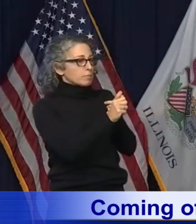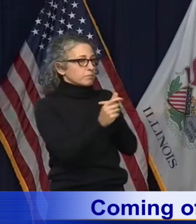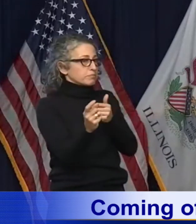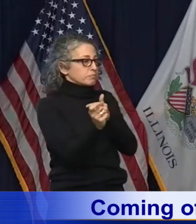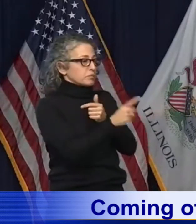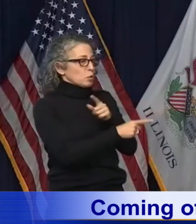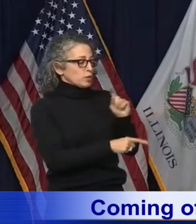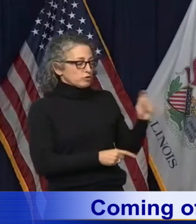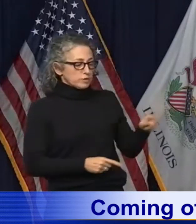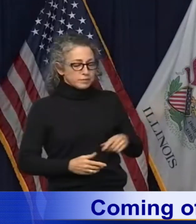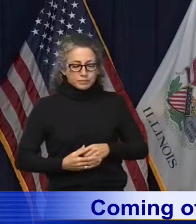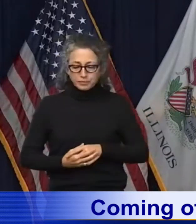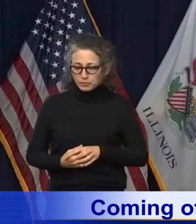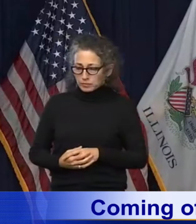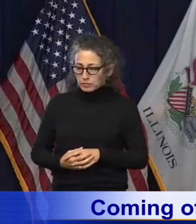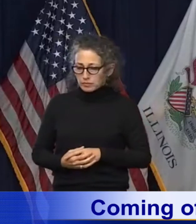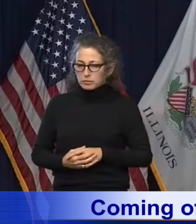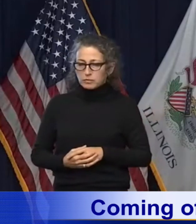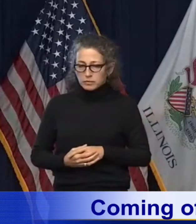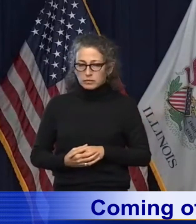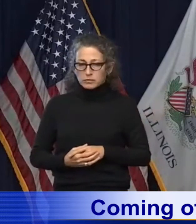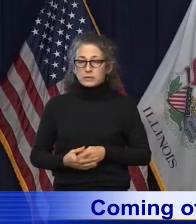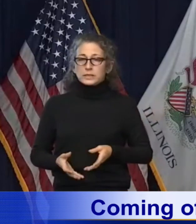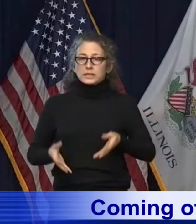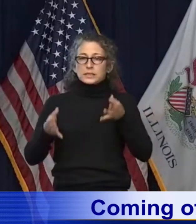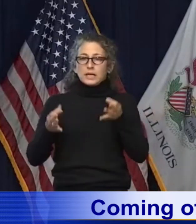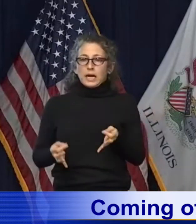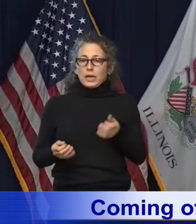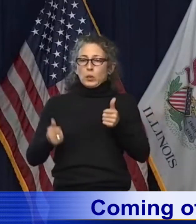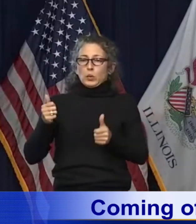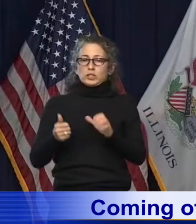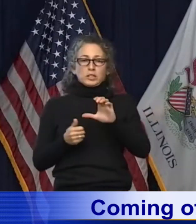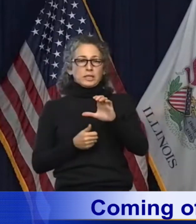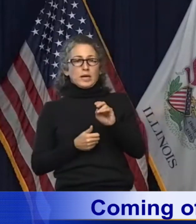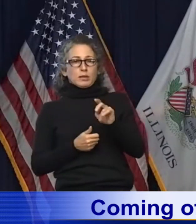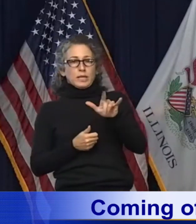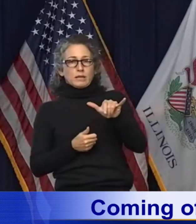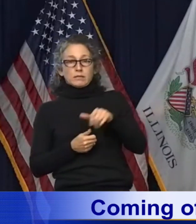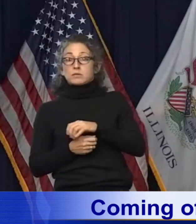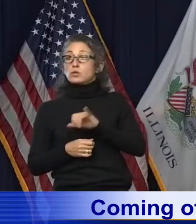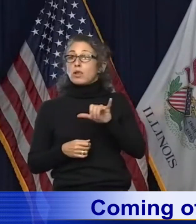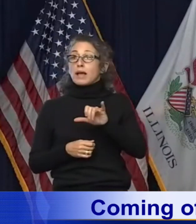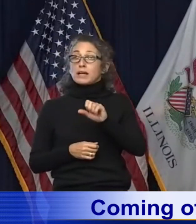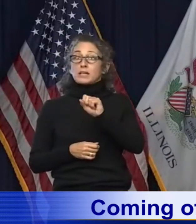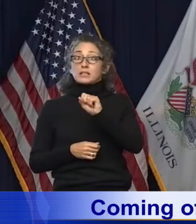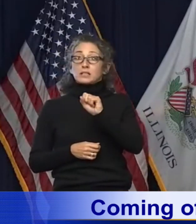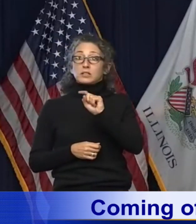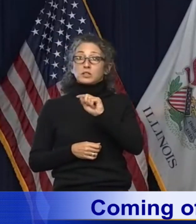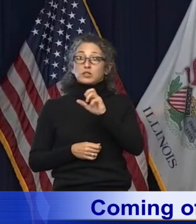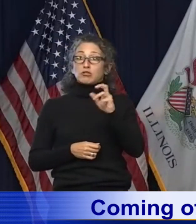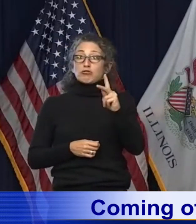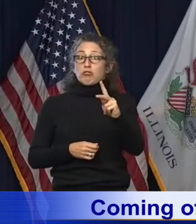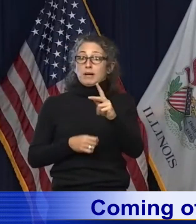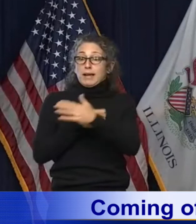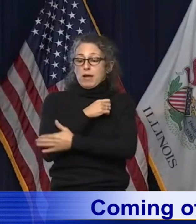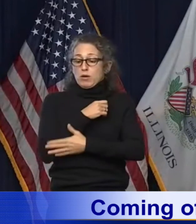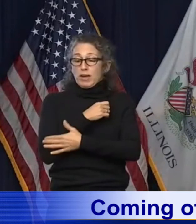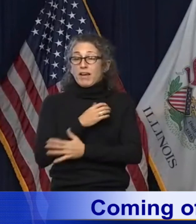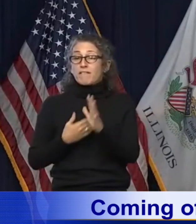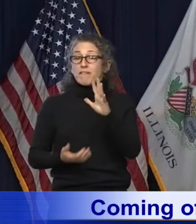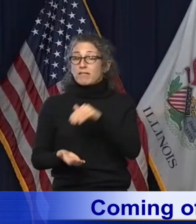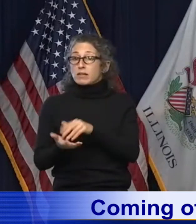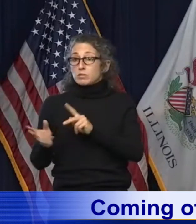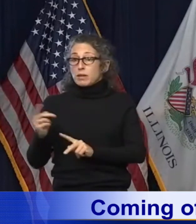were asked about this, but the choosing of the counties. Stark County, for example, 5,000 people, only